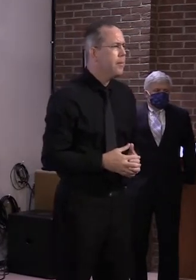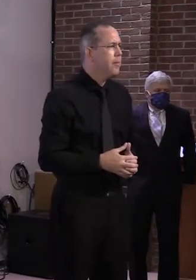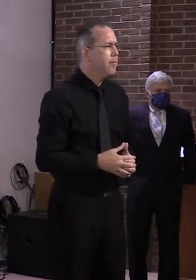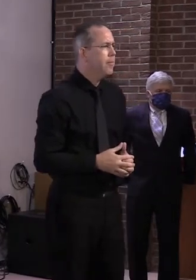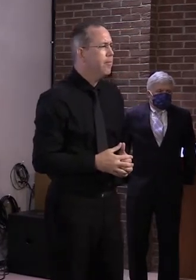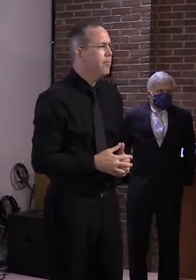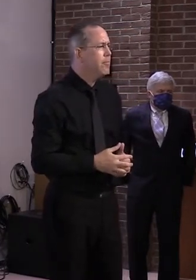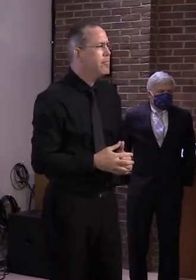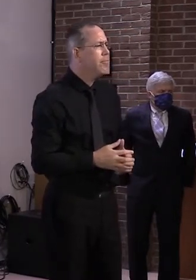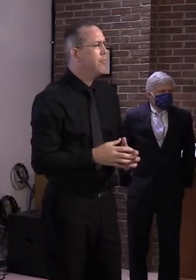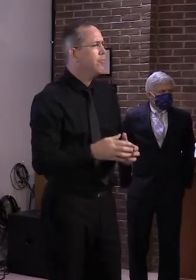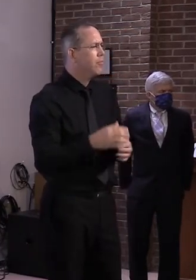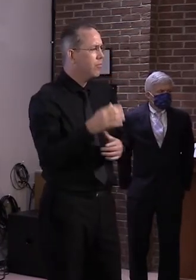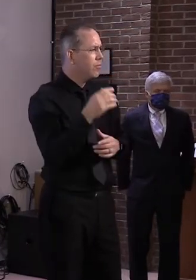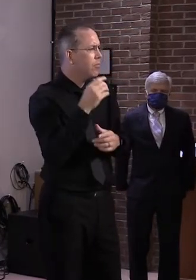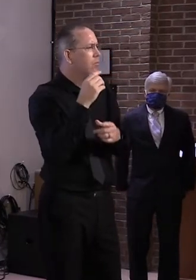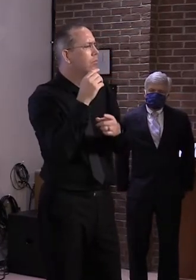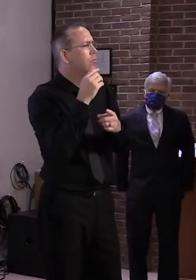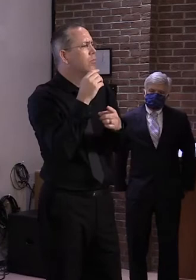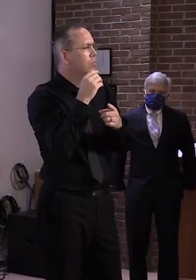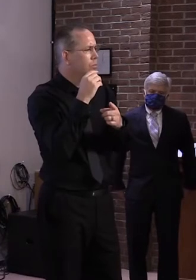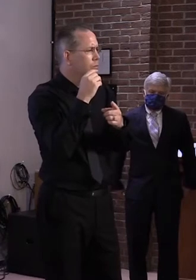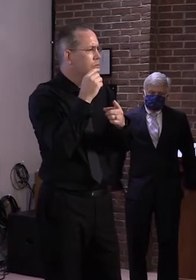one person, as the governor said. So,